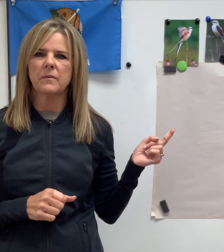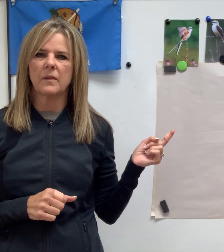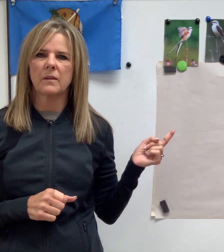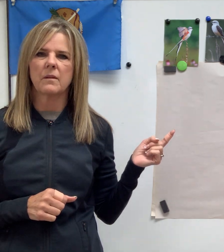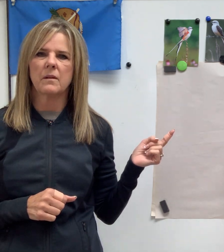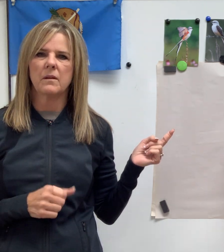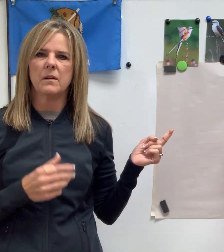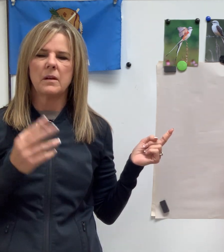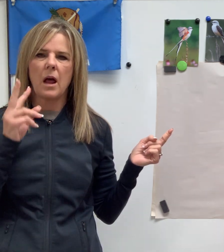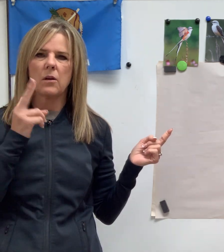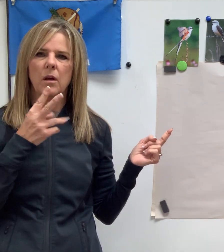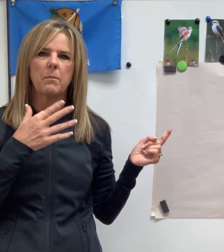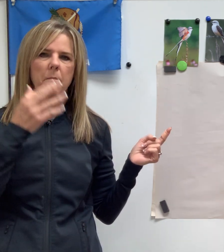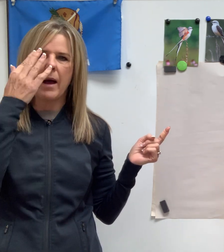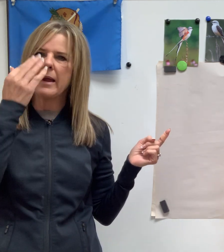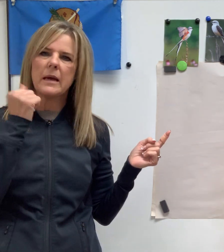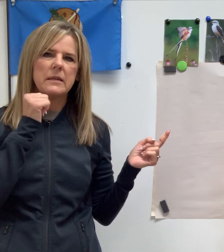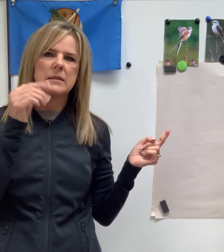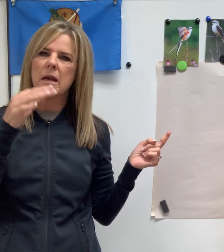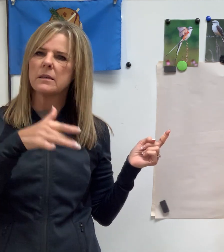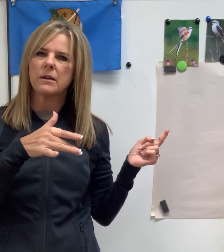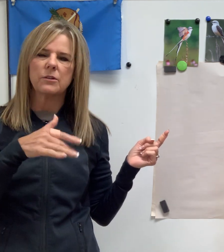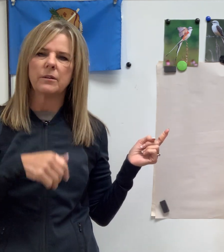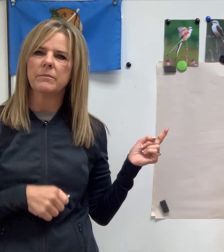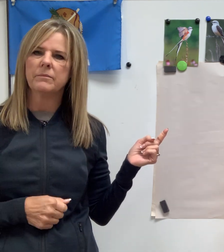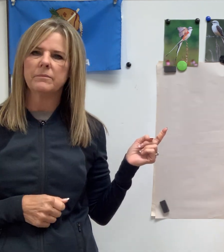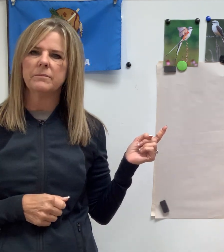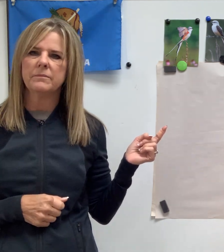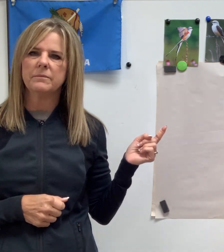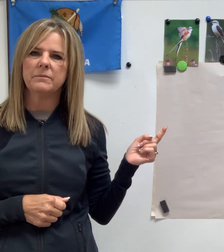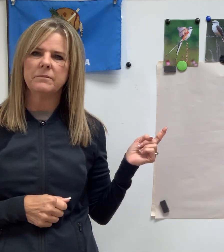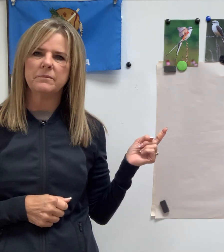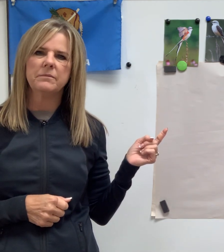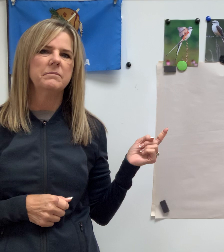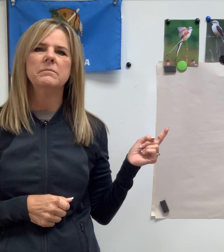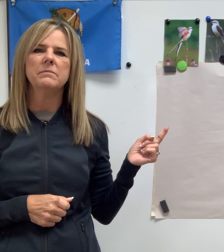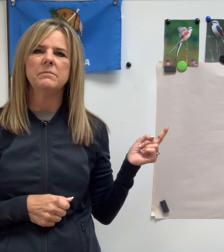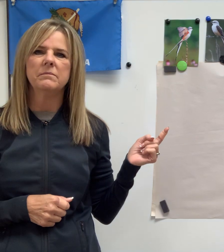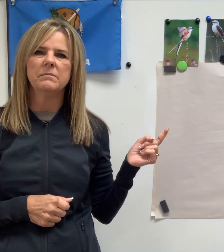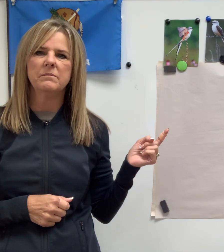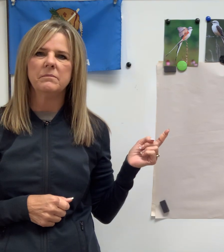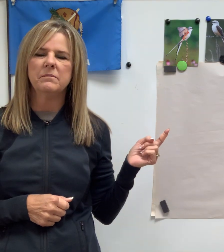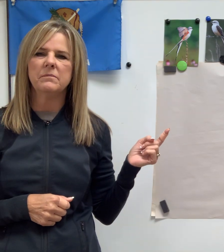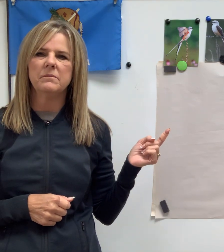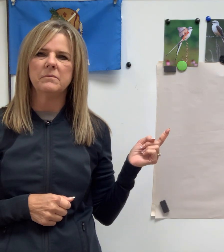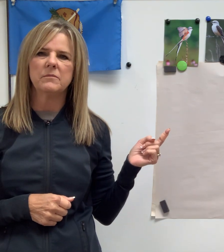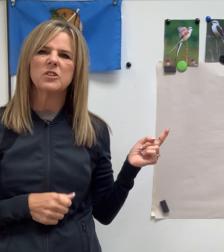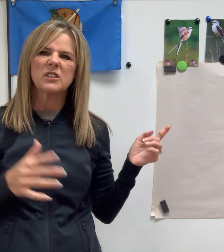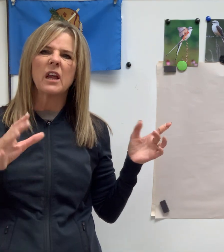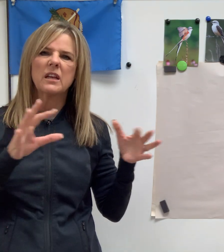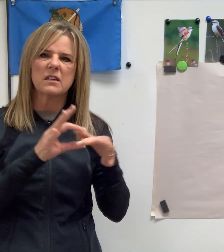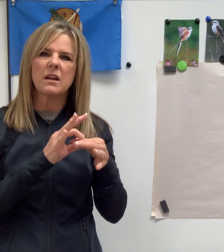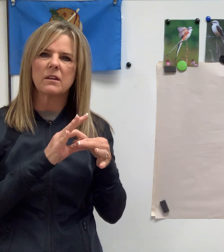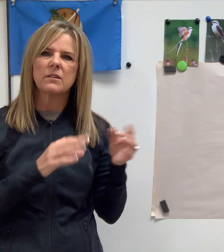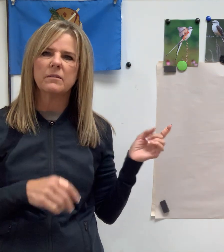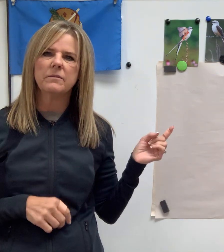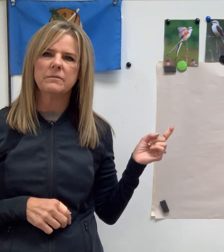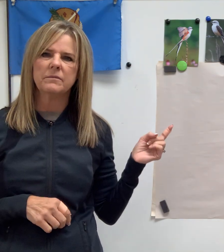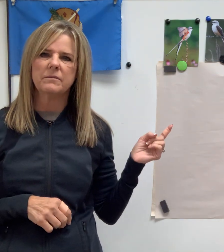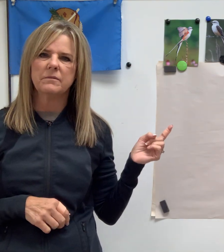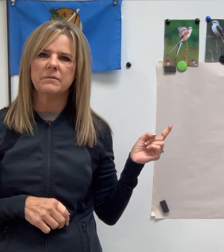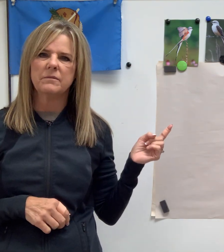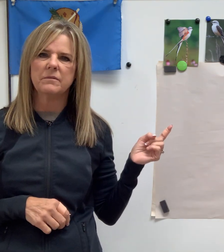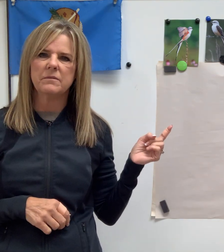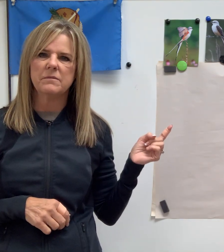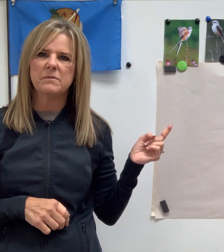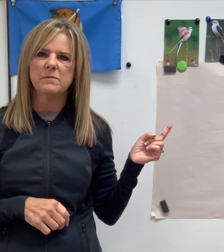part of the wing. Now look, my head is not touching that line. If yours isn't either, just go ahead and make it a little longer, let it touch. So I've got this